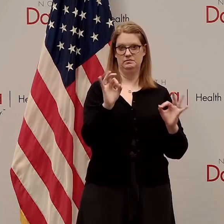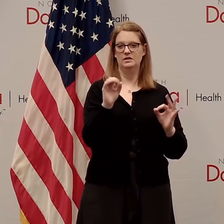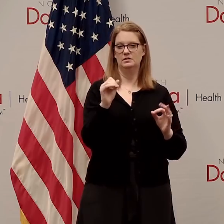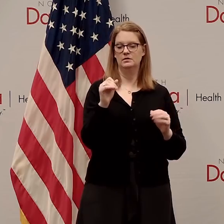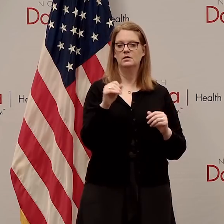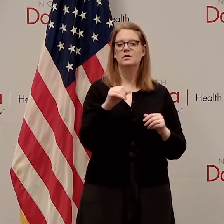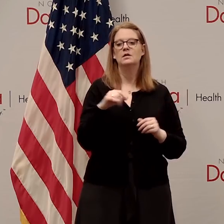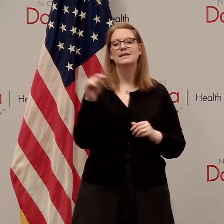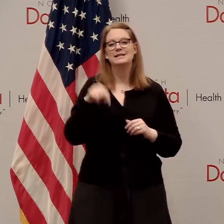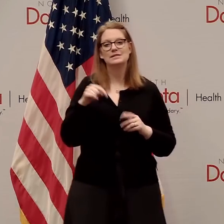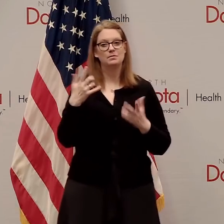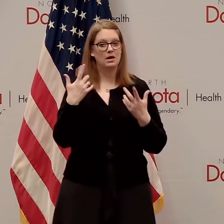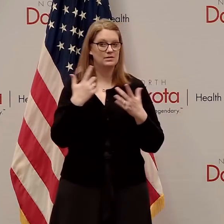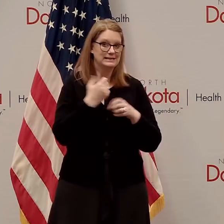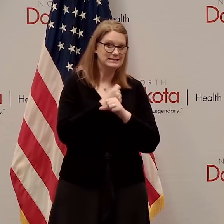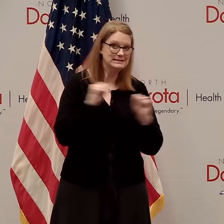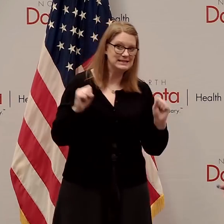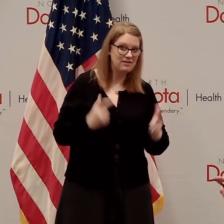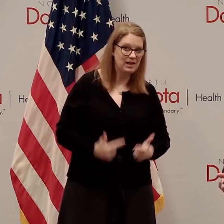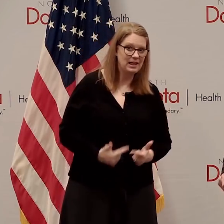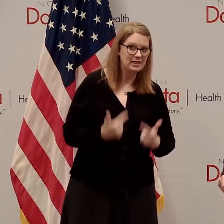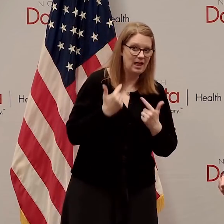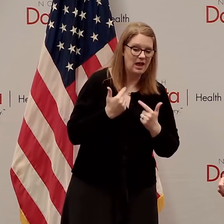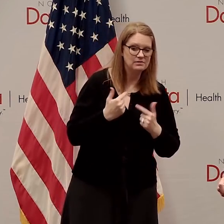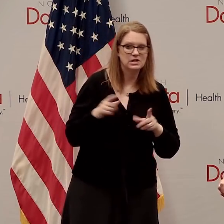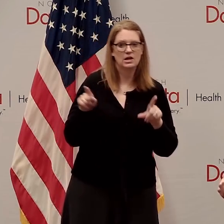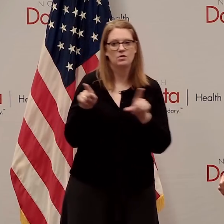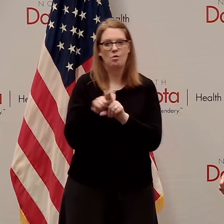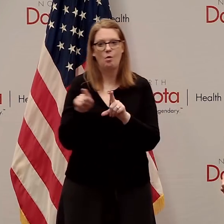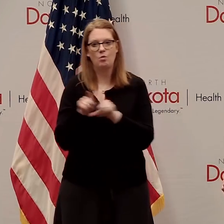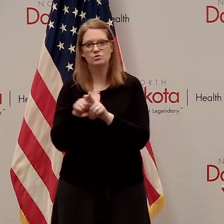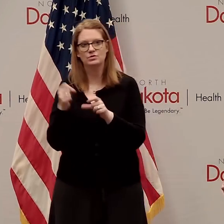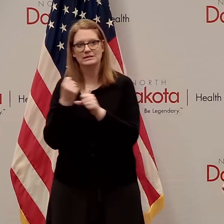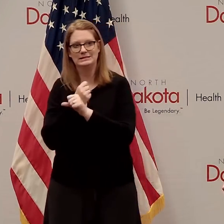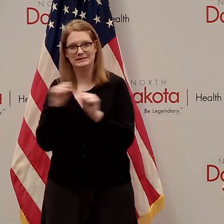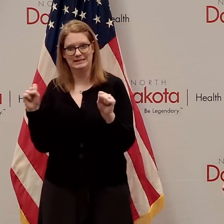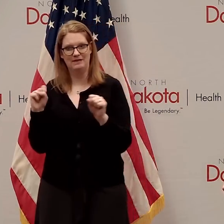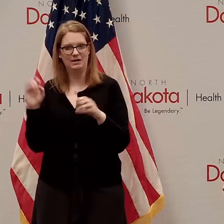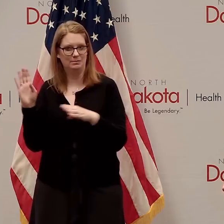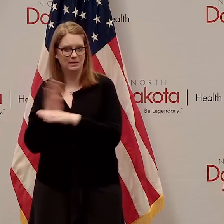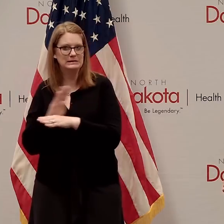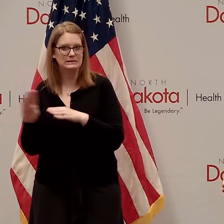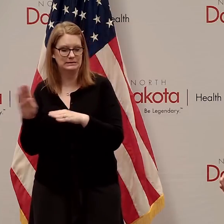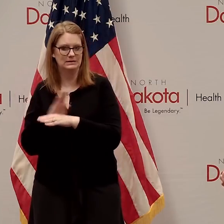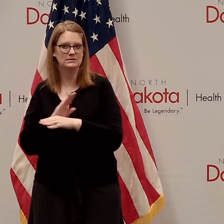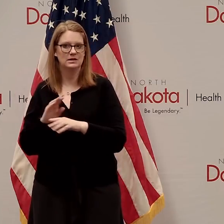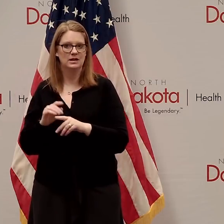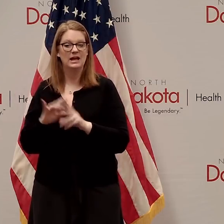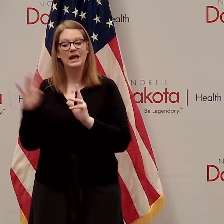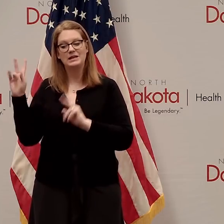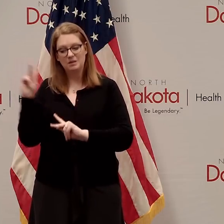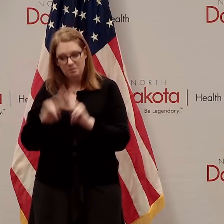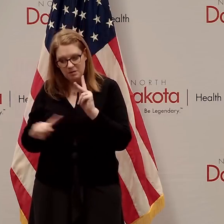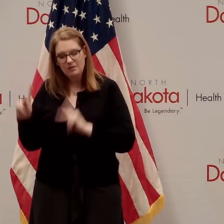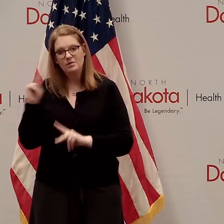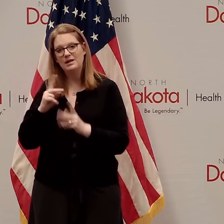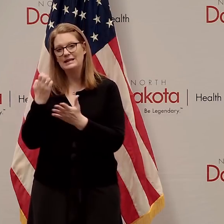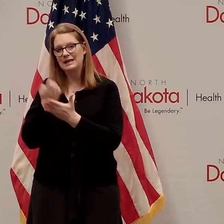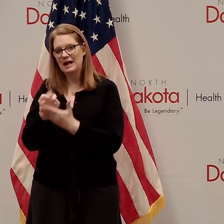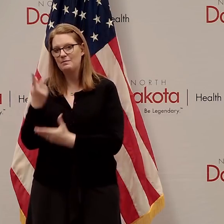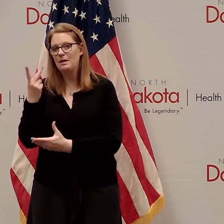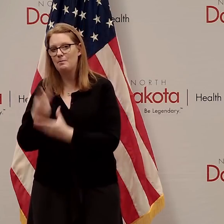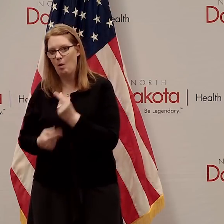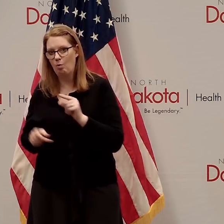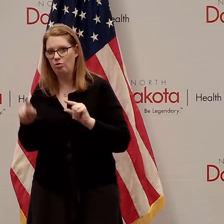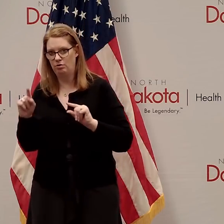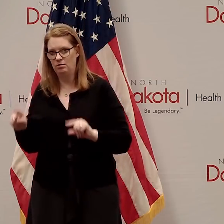is about restoring and saving lives, and it's also about restoring and saving livelihoods. And it's about the people and the economy, not